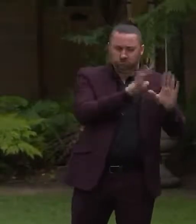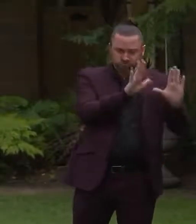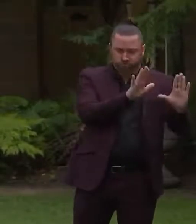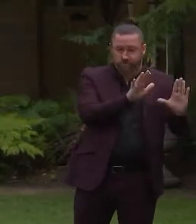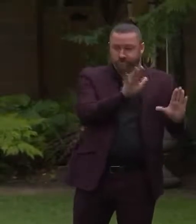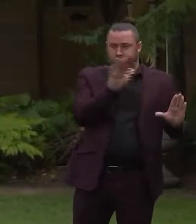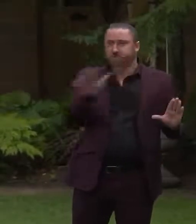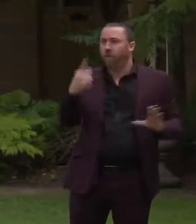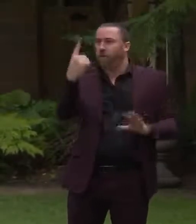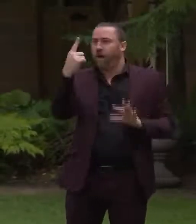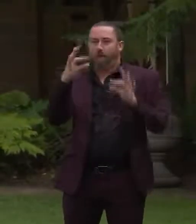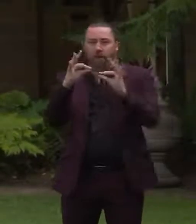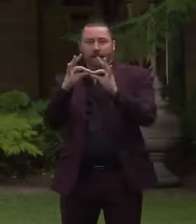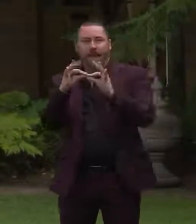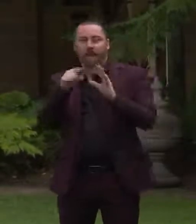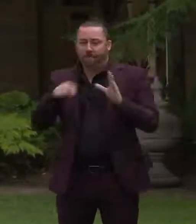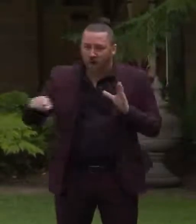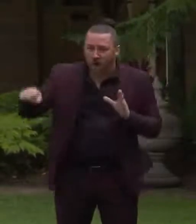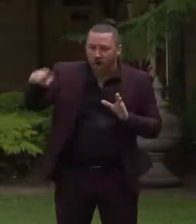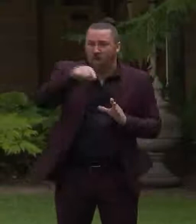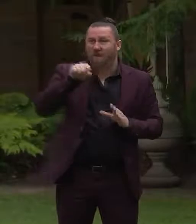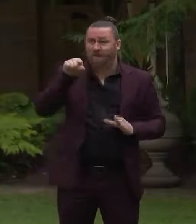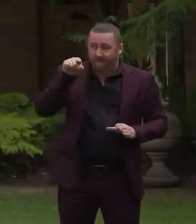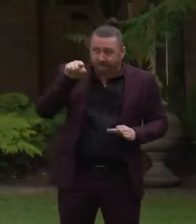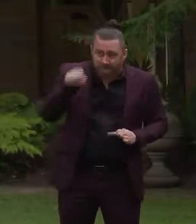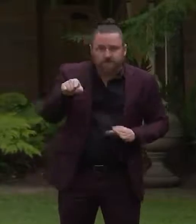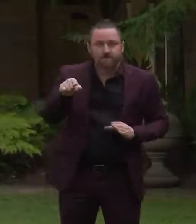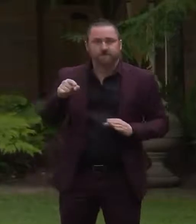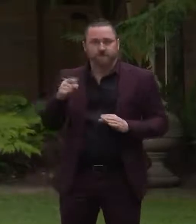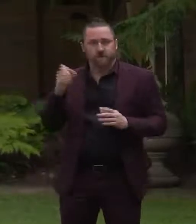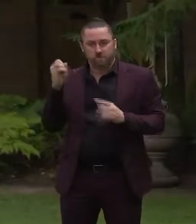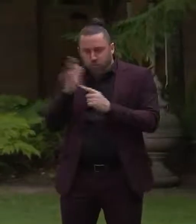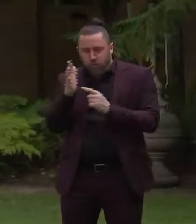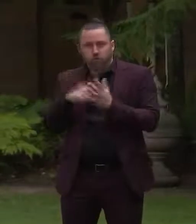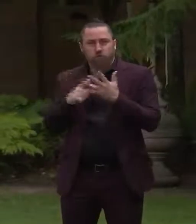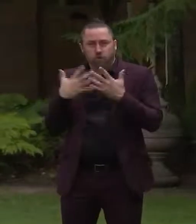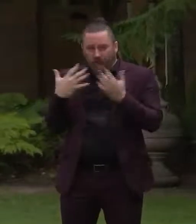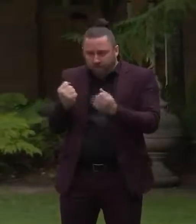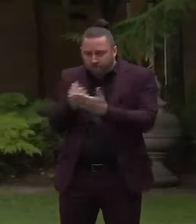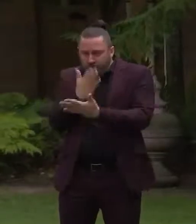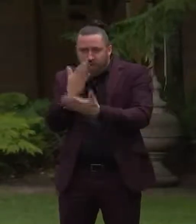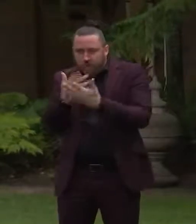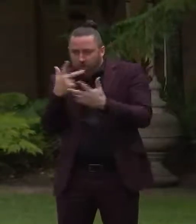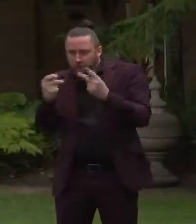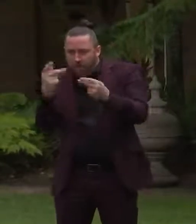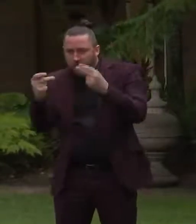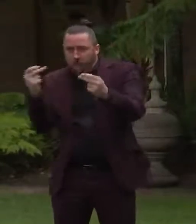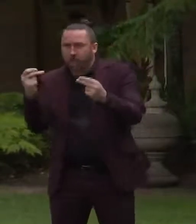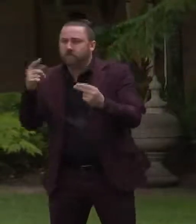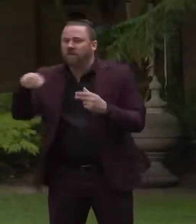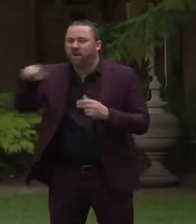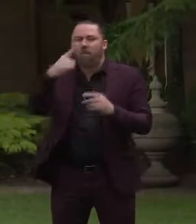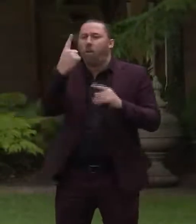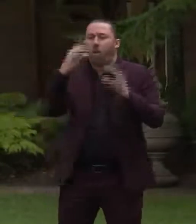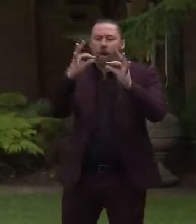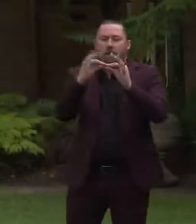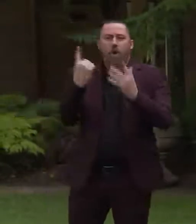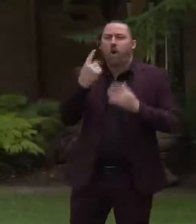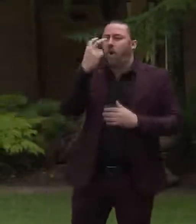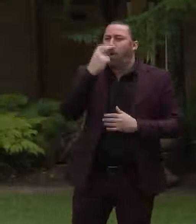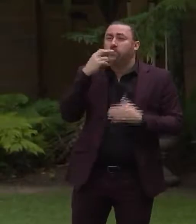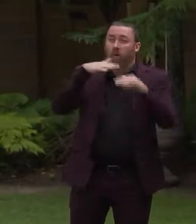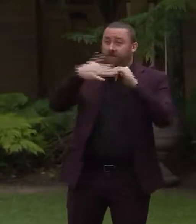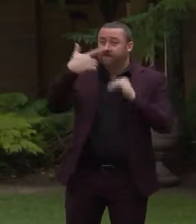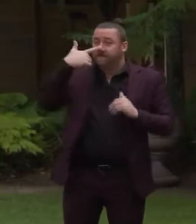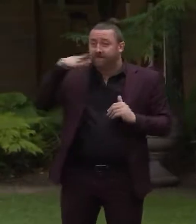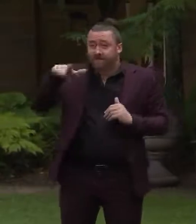It's now 1B. 1B are our most critical people. So they are our older people, 70